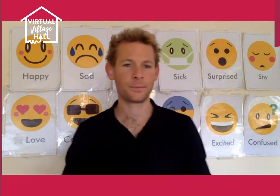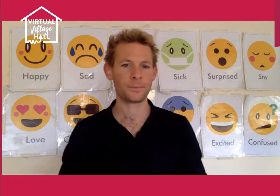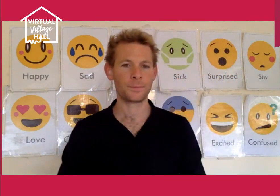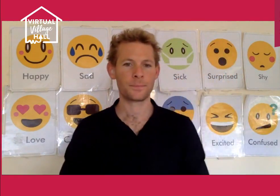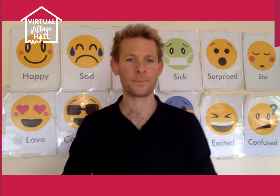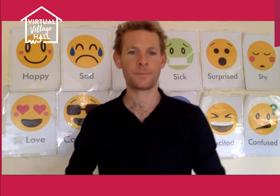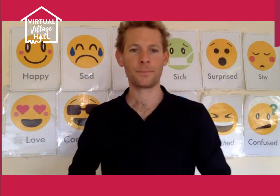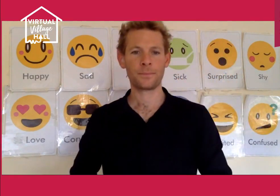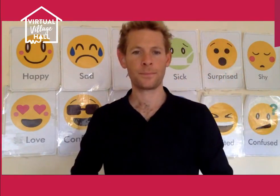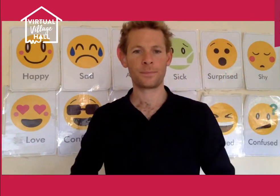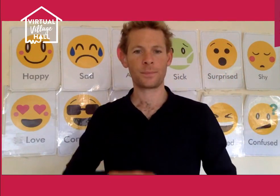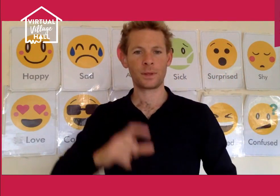confident.